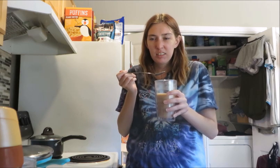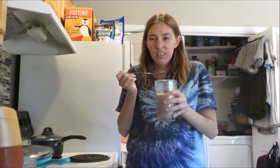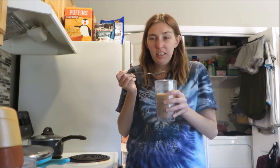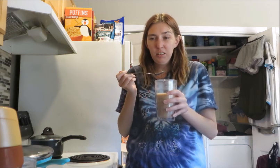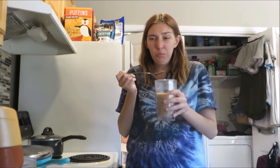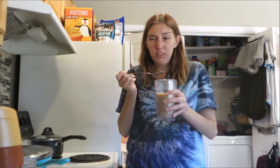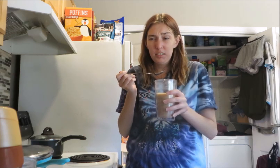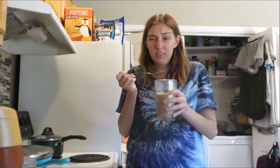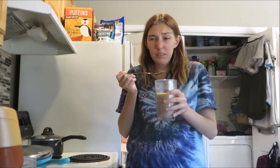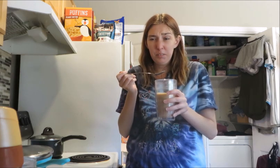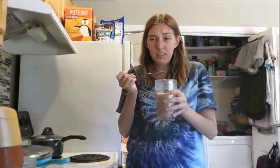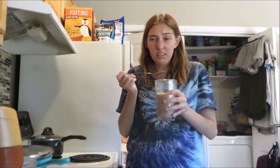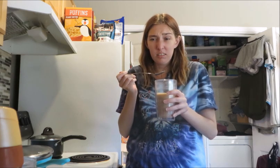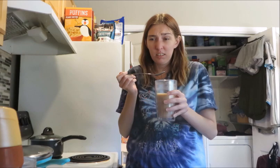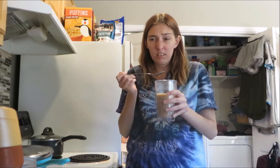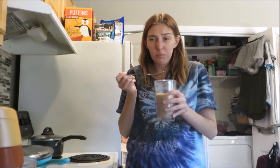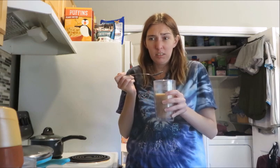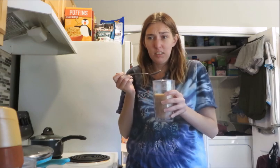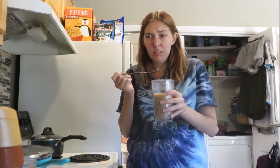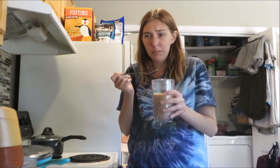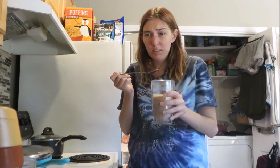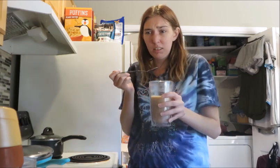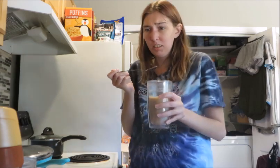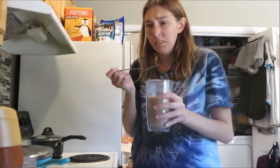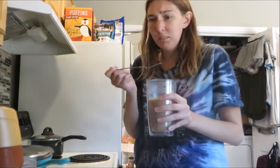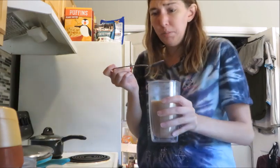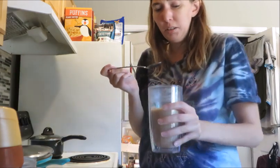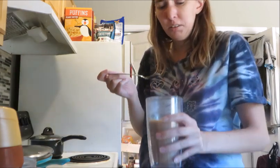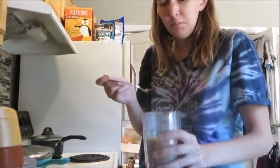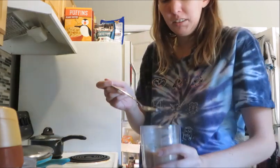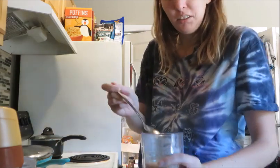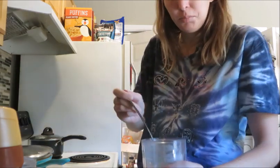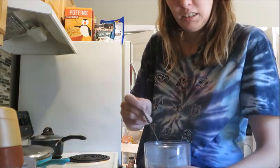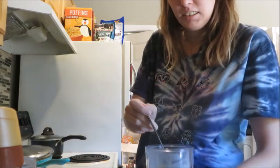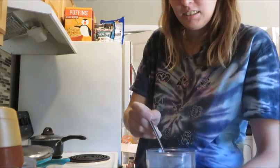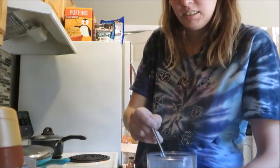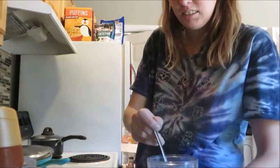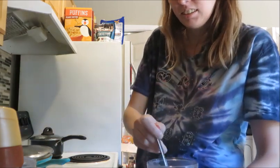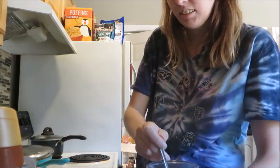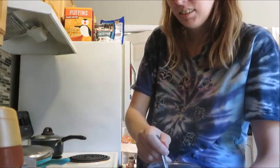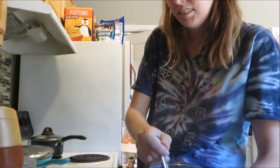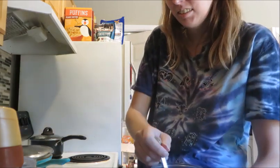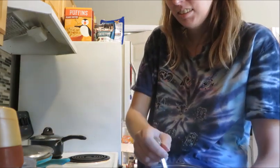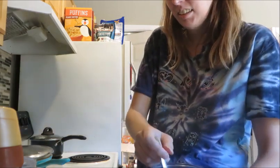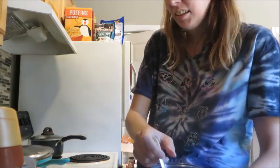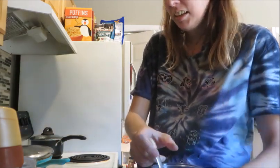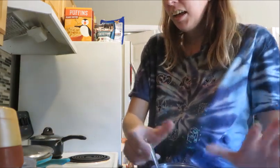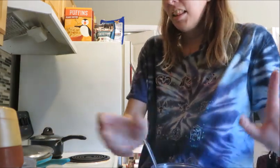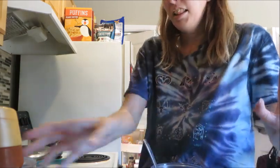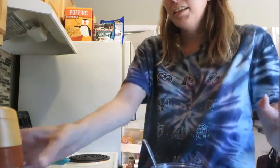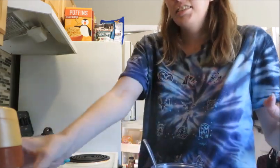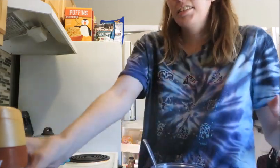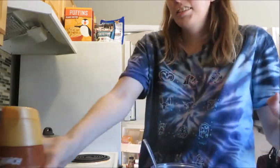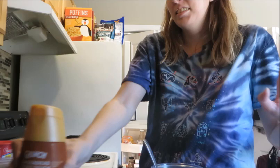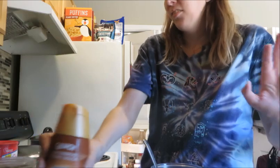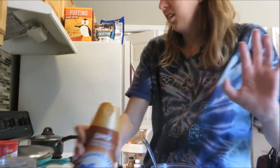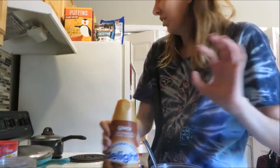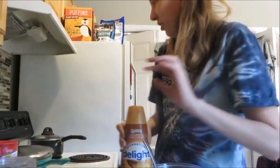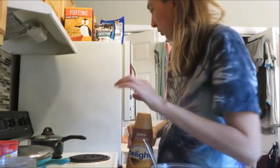I don't know what that tastes like, but that tastes disgusting with this. It might taste better with something else, but that tastes disgusting. That's definitely a creamer for my